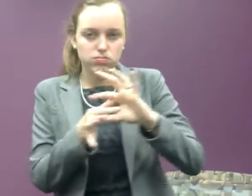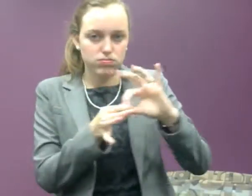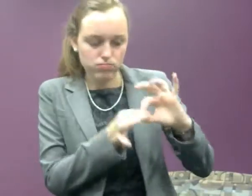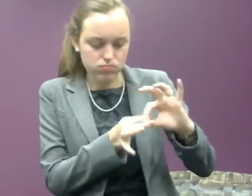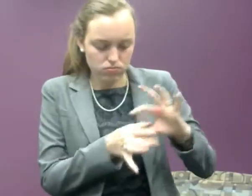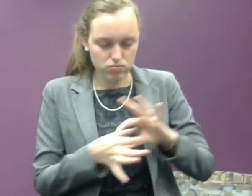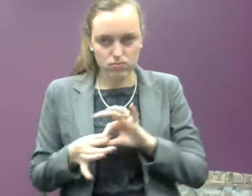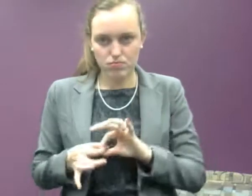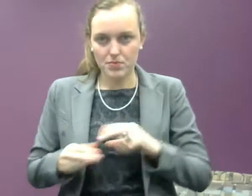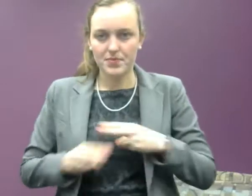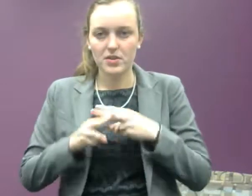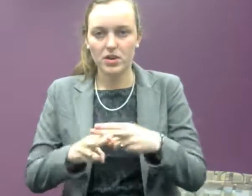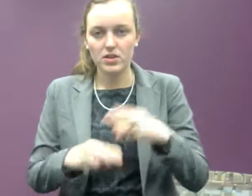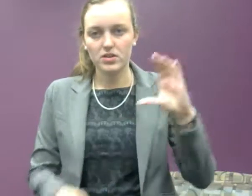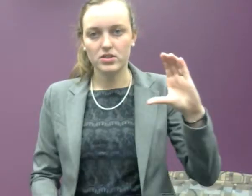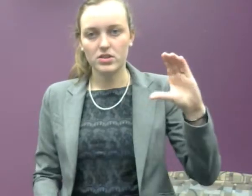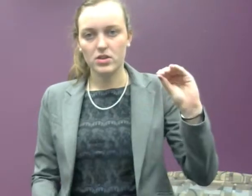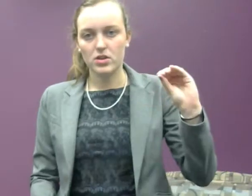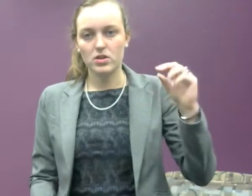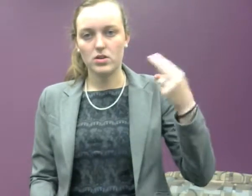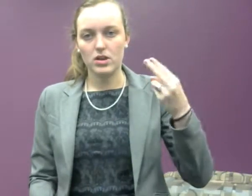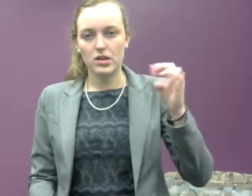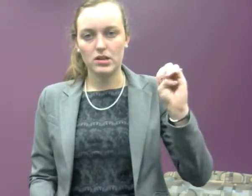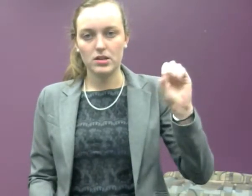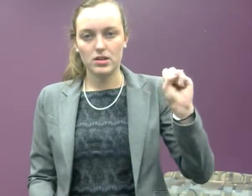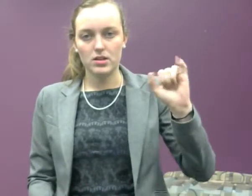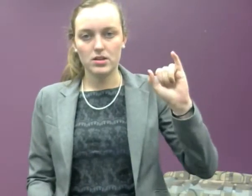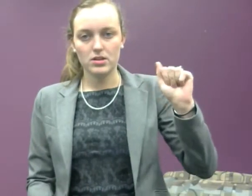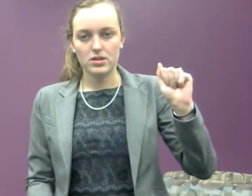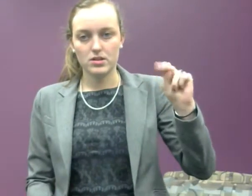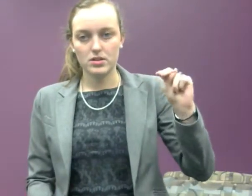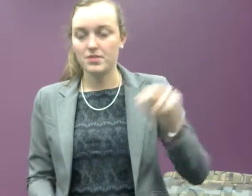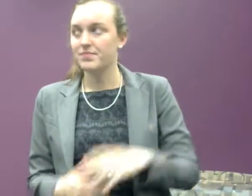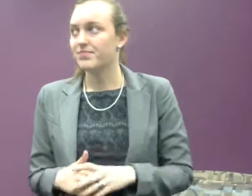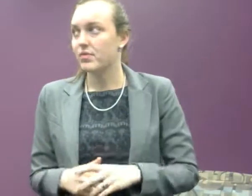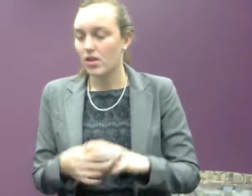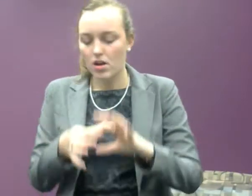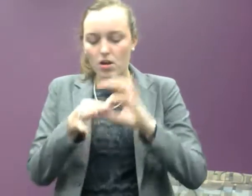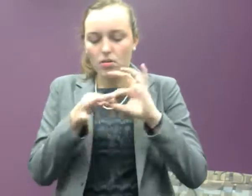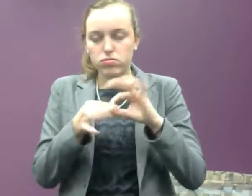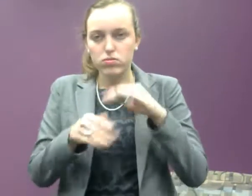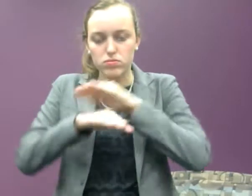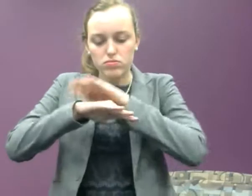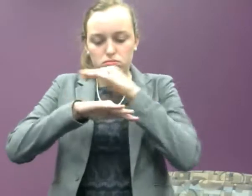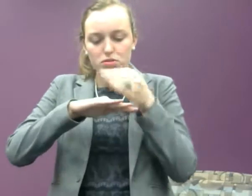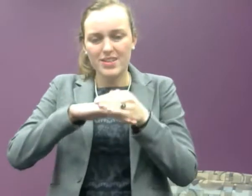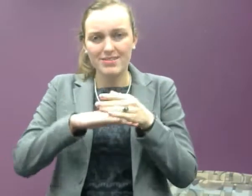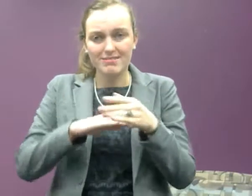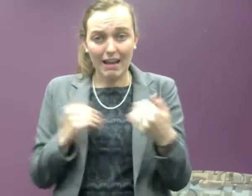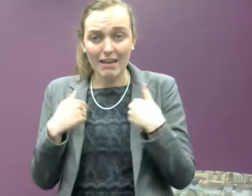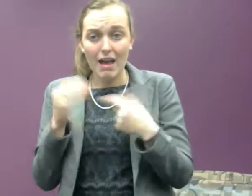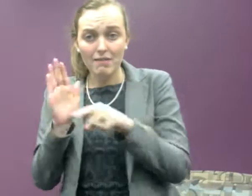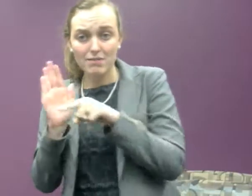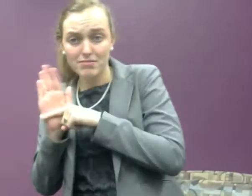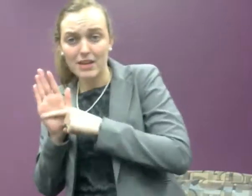cohesion. And it's because water molecules are polar. They have a pole. They have a positive pole and a negative pole. And when you